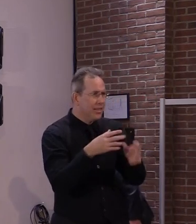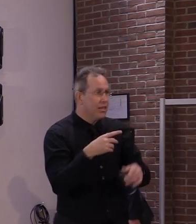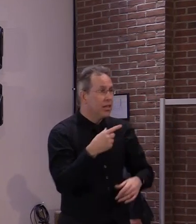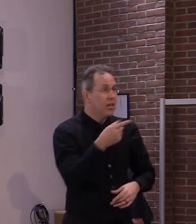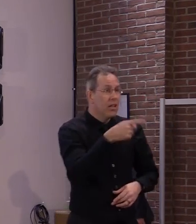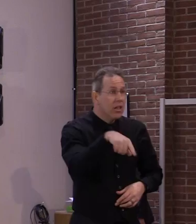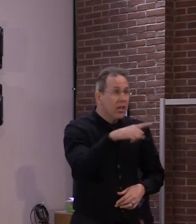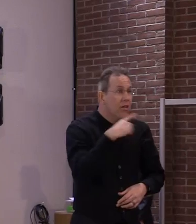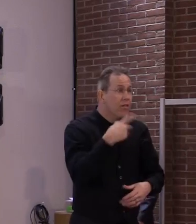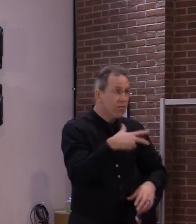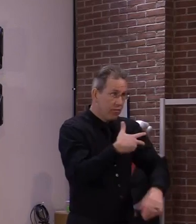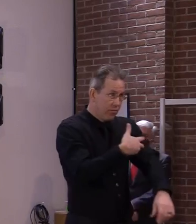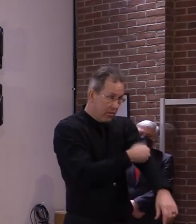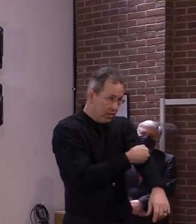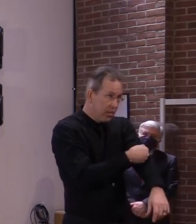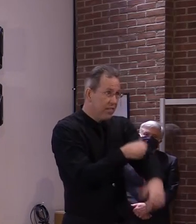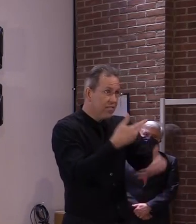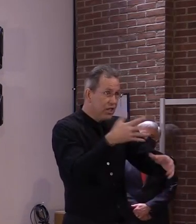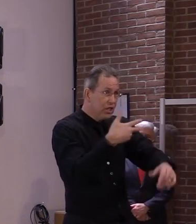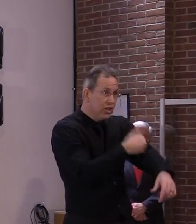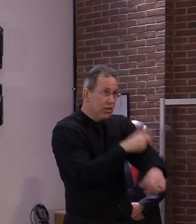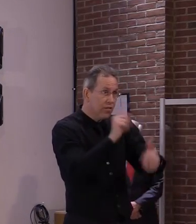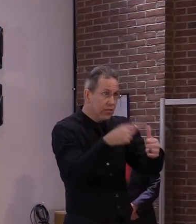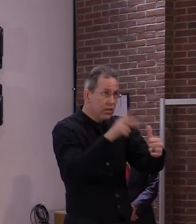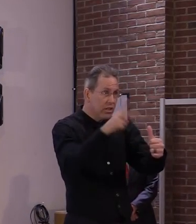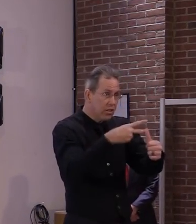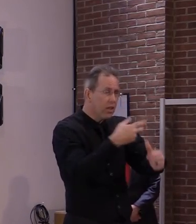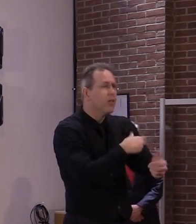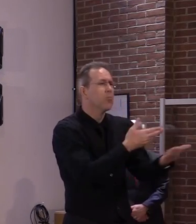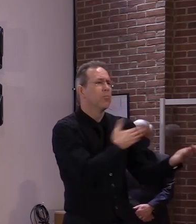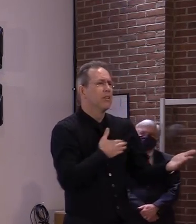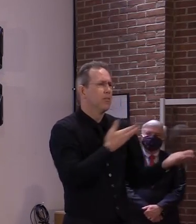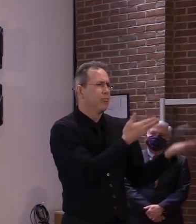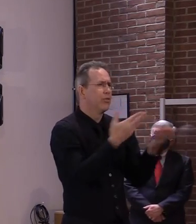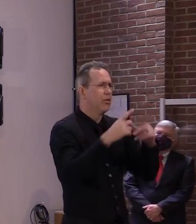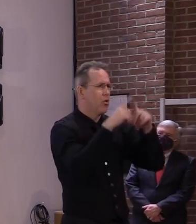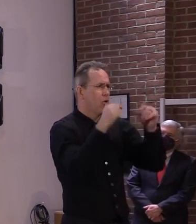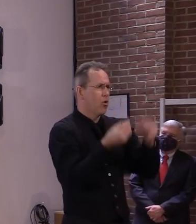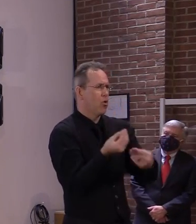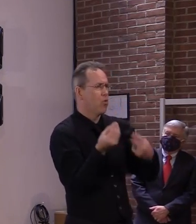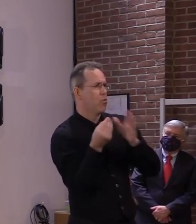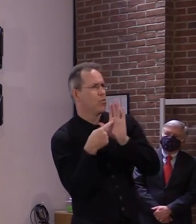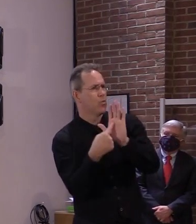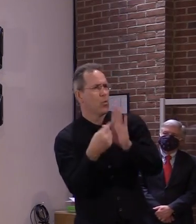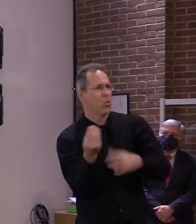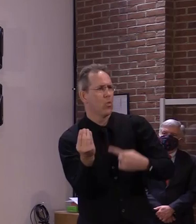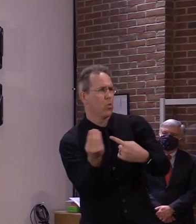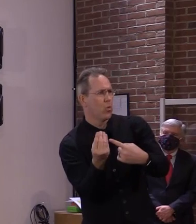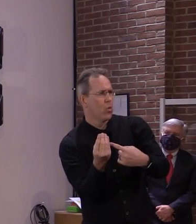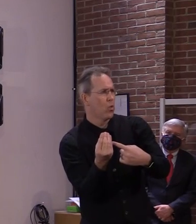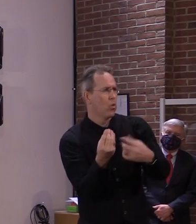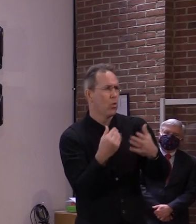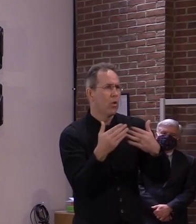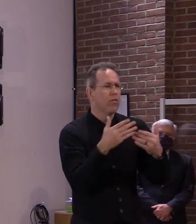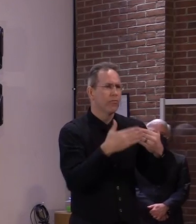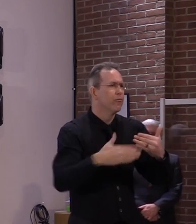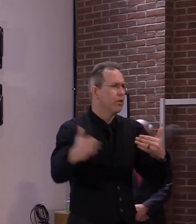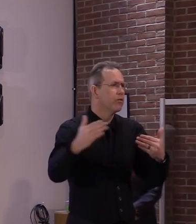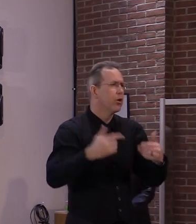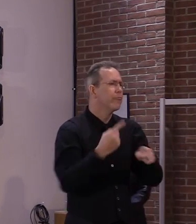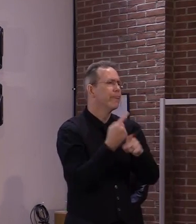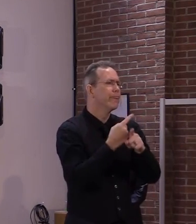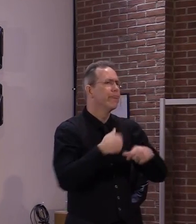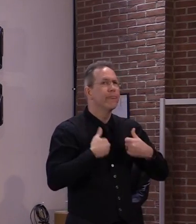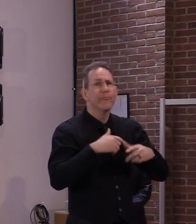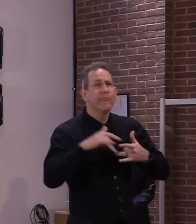cards. Make sure you have them with you so that there's a proof. Whatever we do in the future, just make sure you have them.